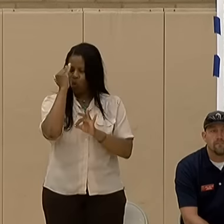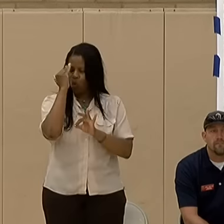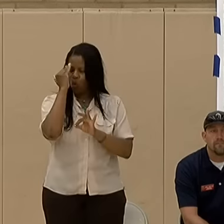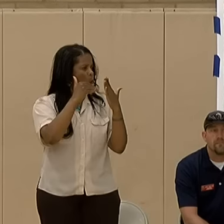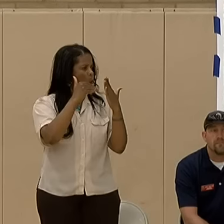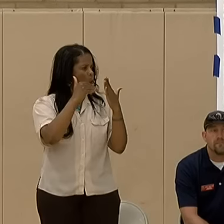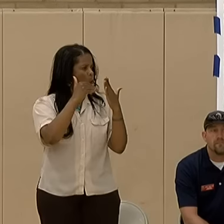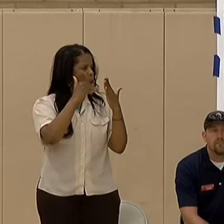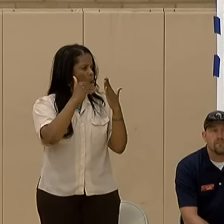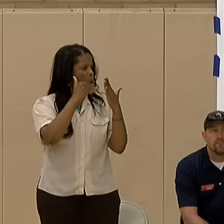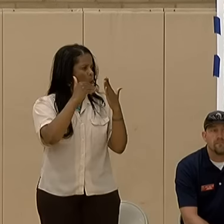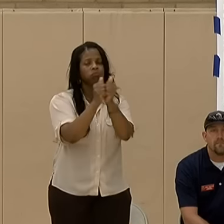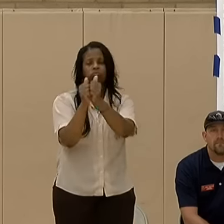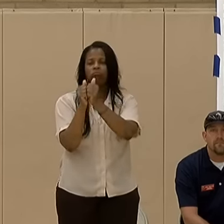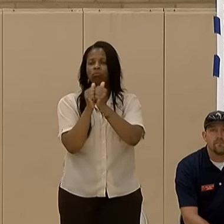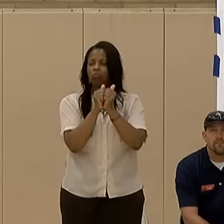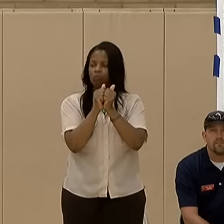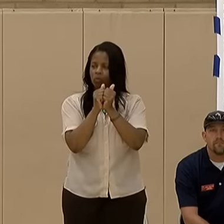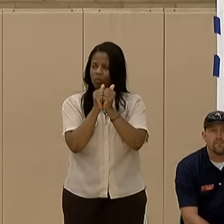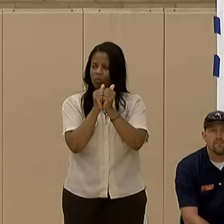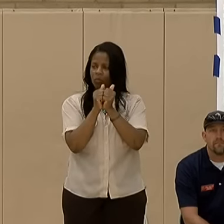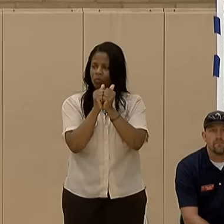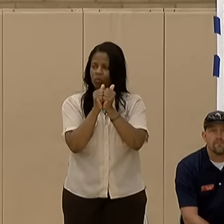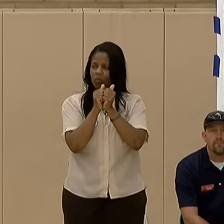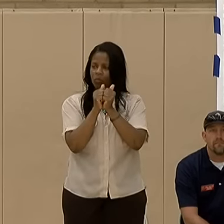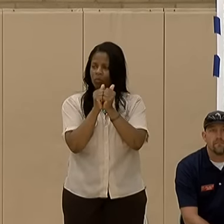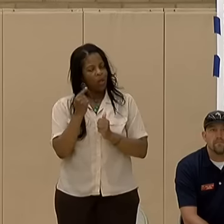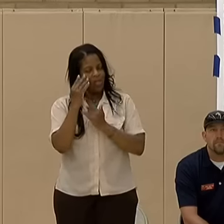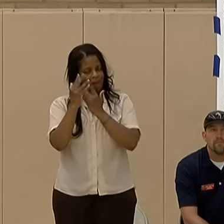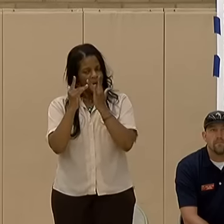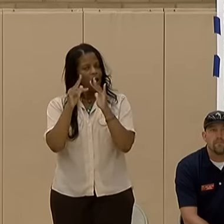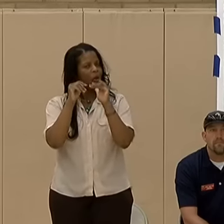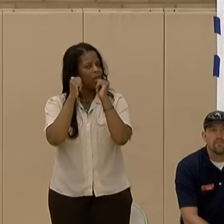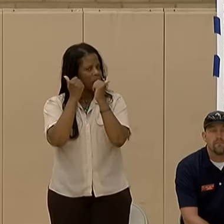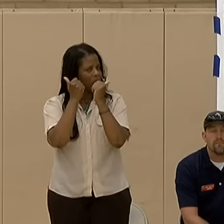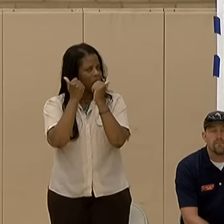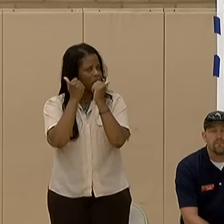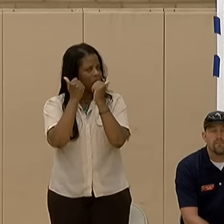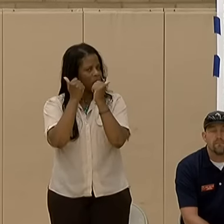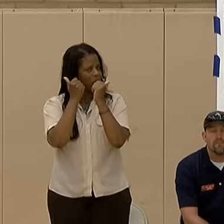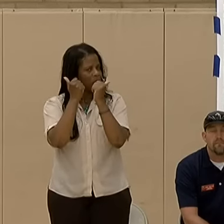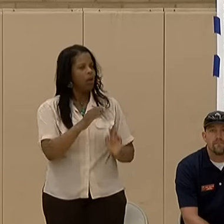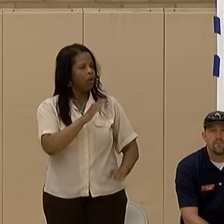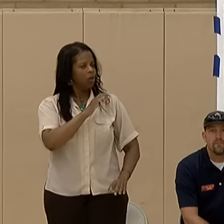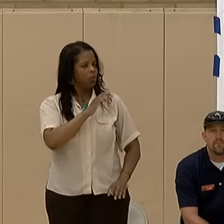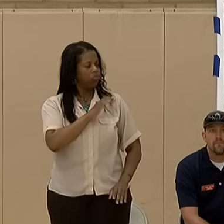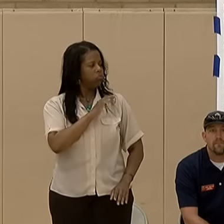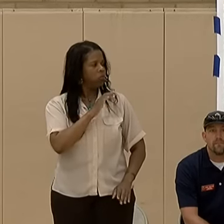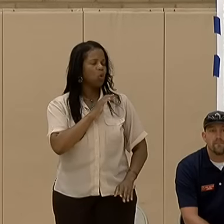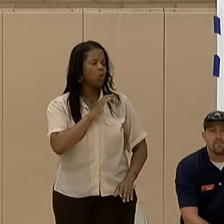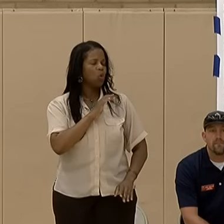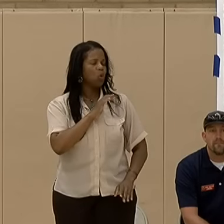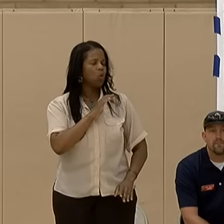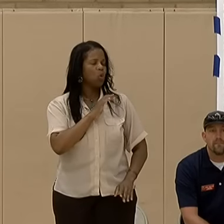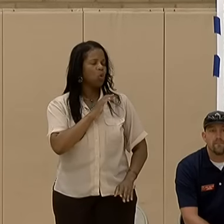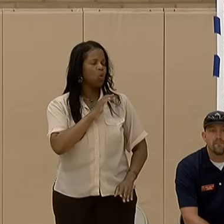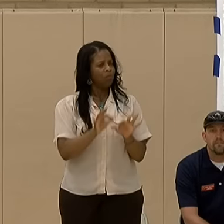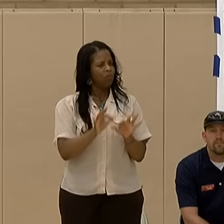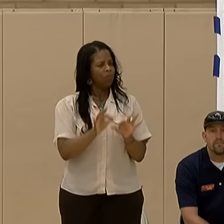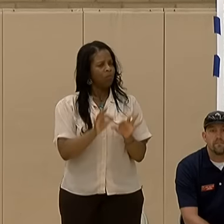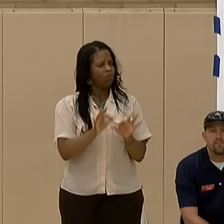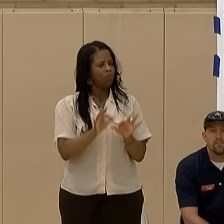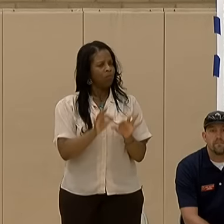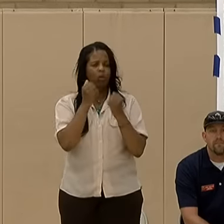fighting this fire. Not just the fire agencies, but law enforcement plays a huge role in this